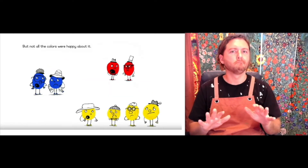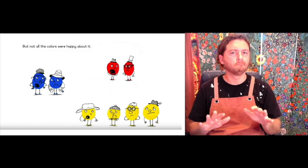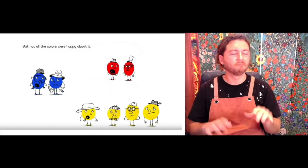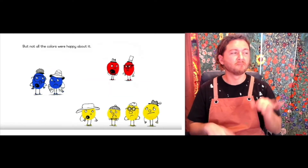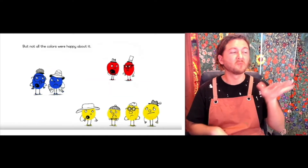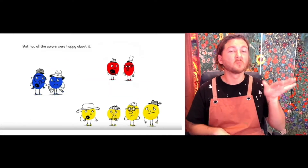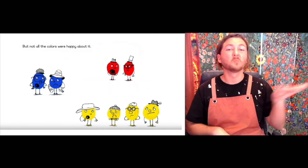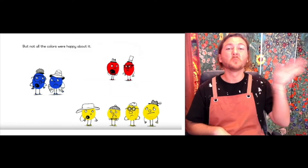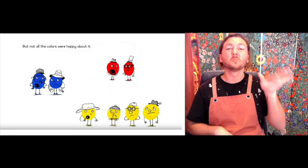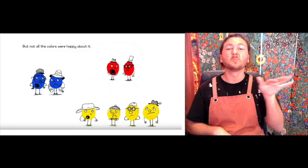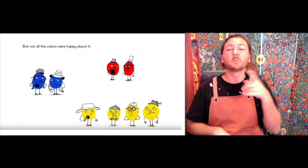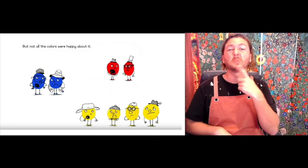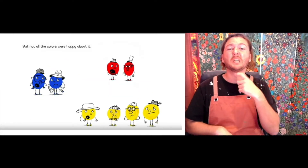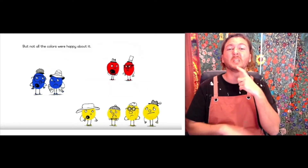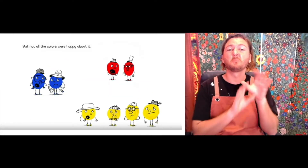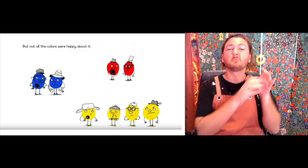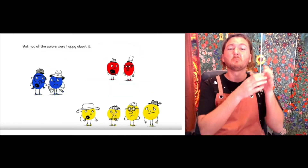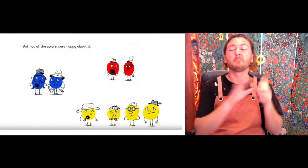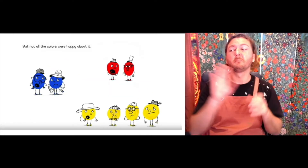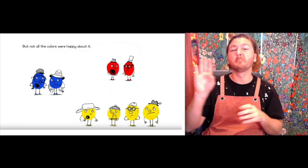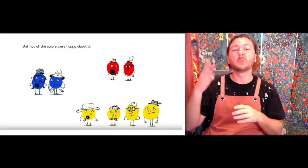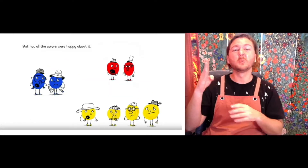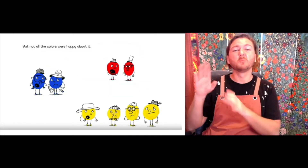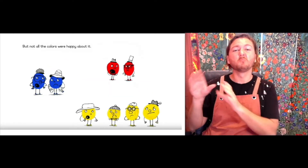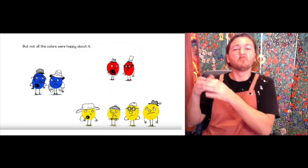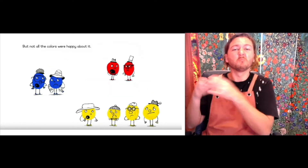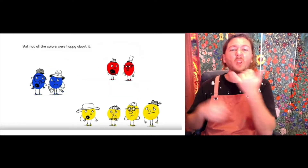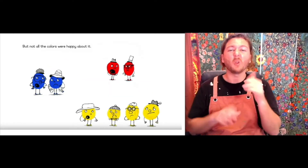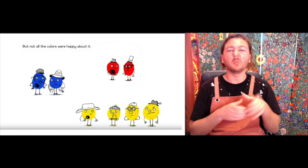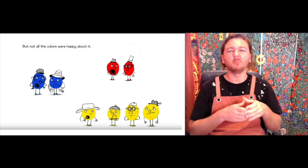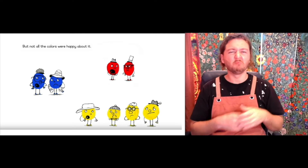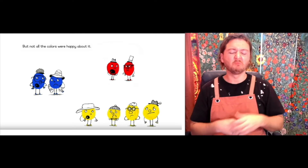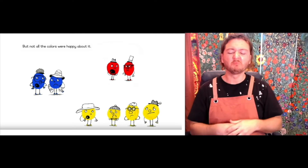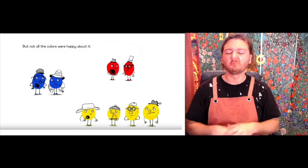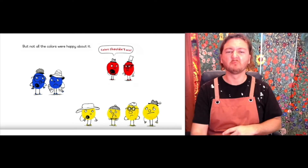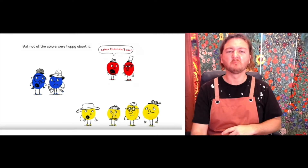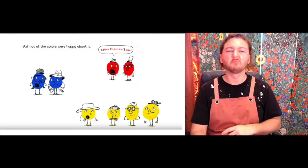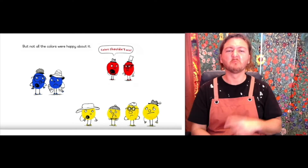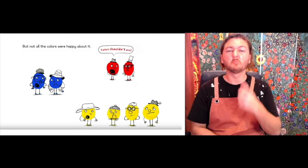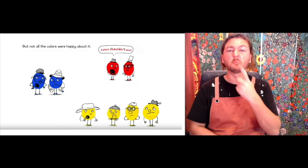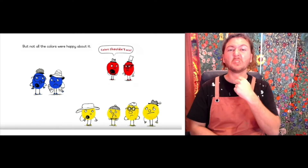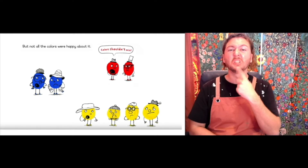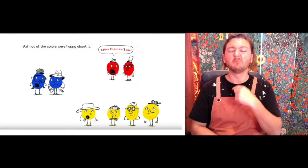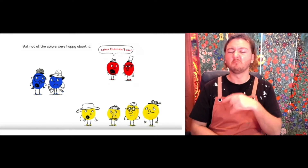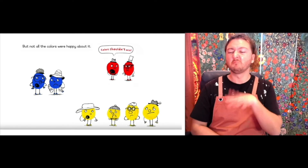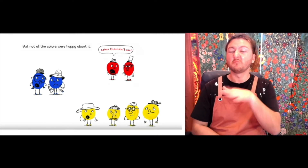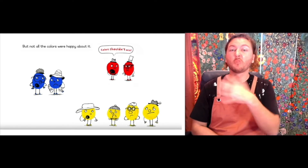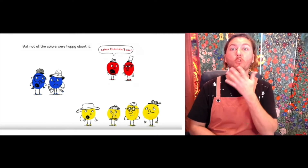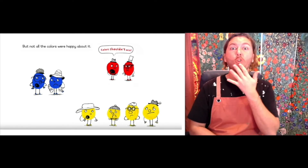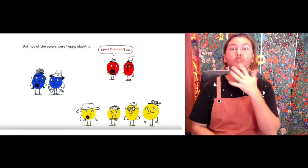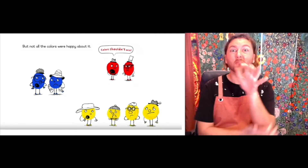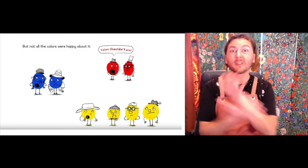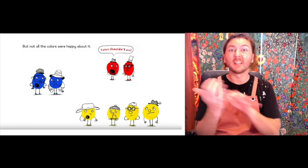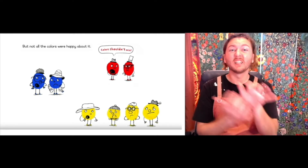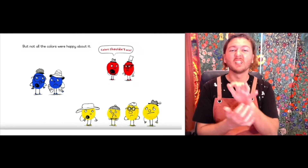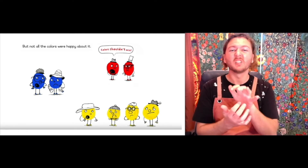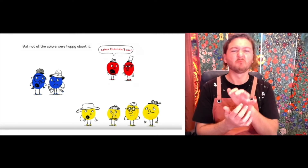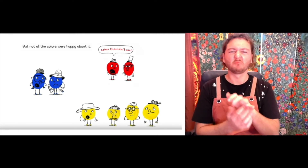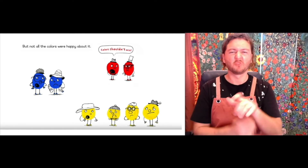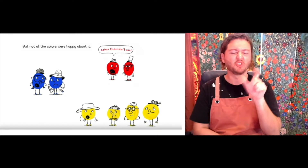shine. Now, the other colors, the reds and the blues and the yellows, They were not happy about it. The red